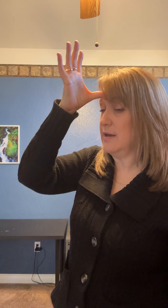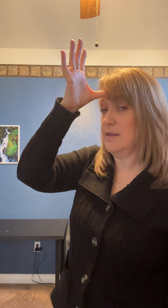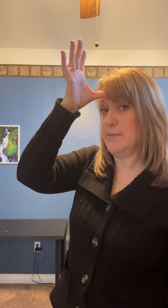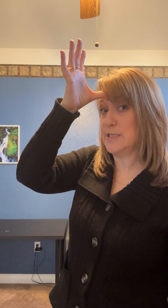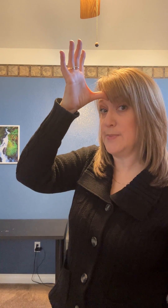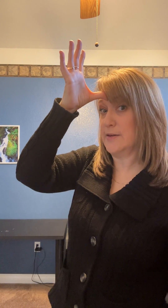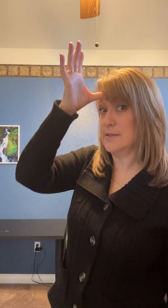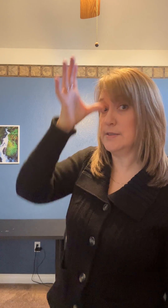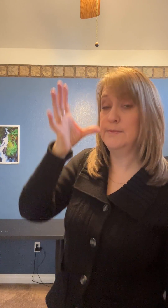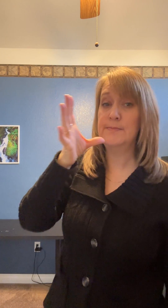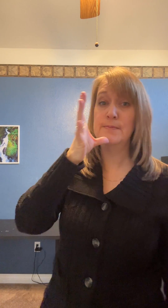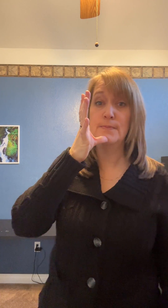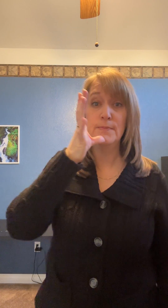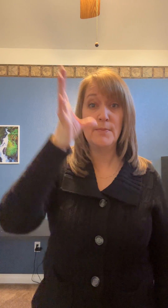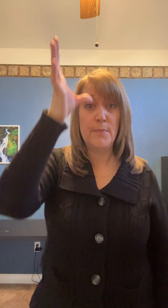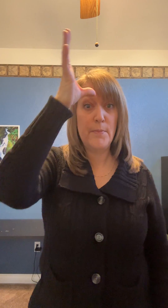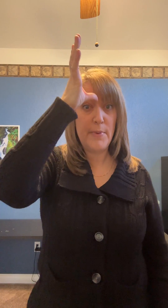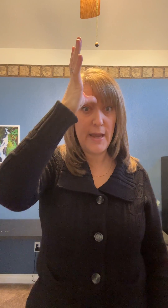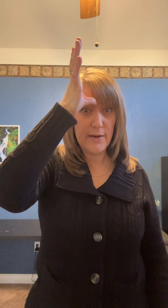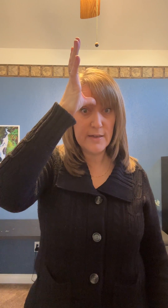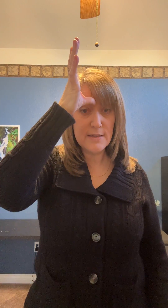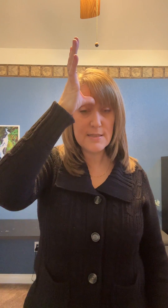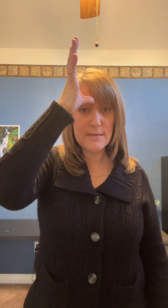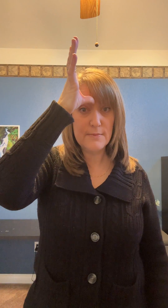that means parents. Parents.